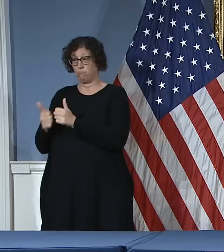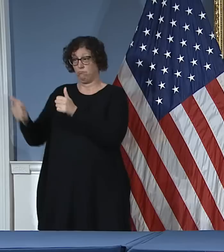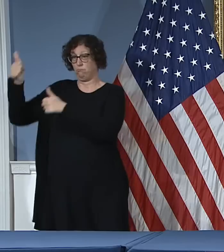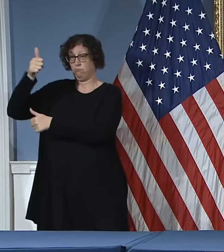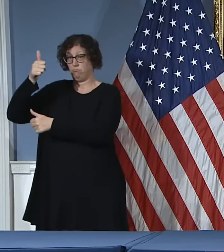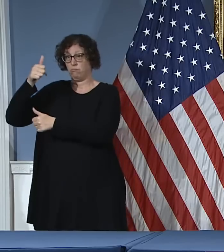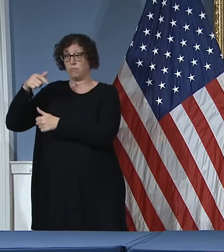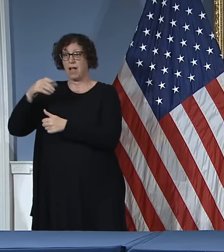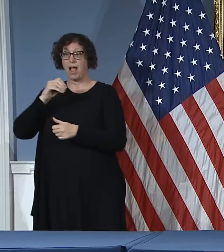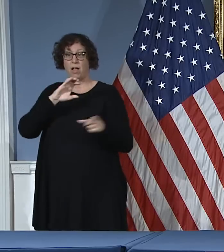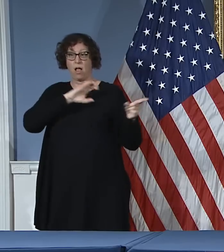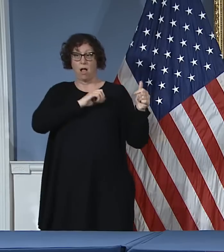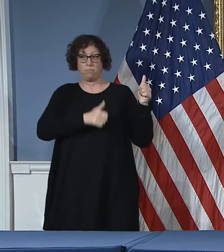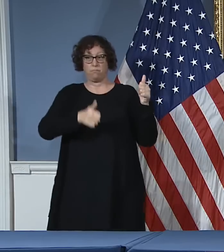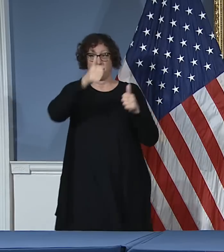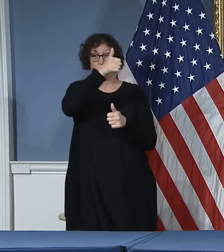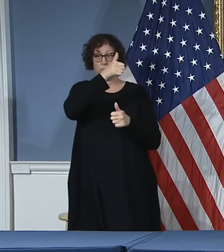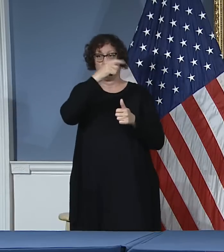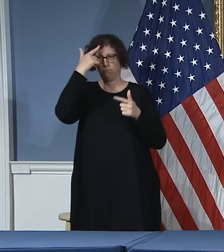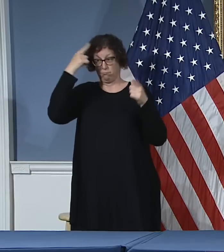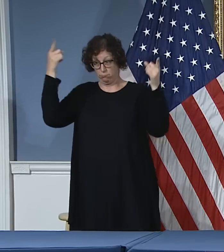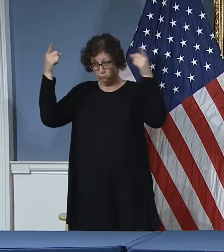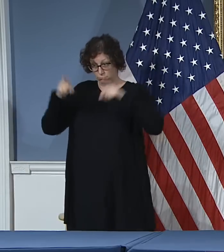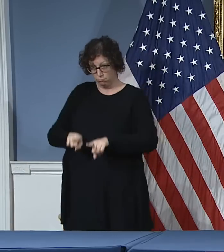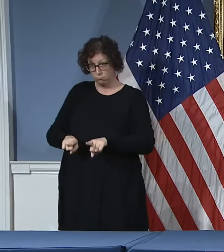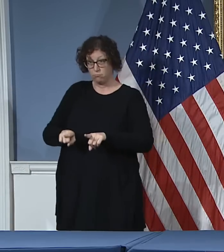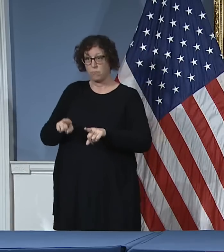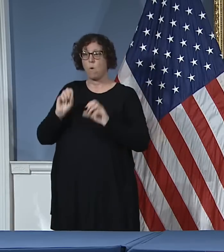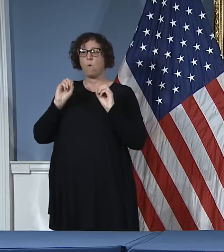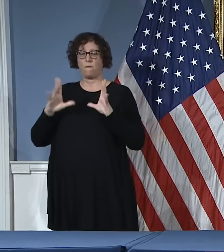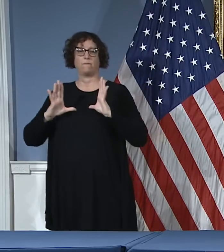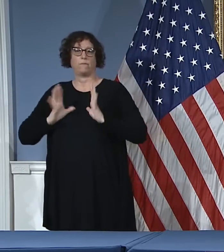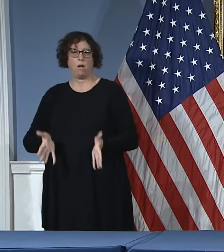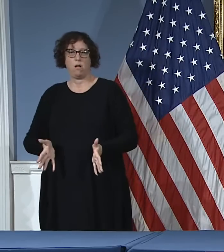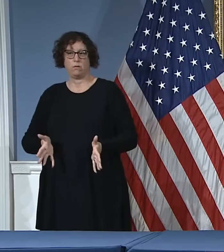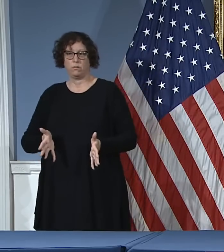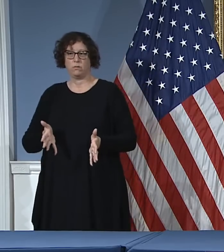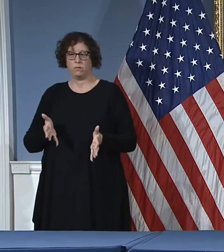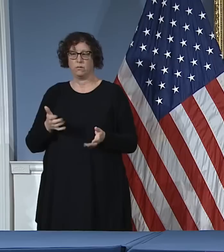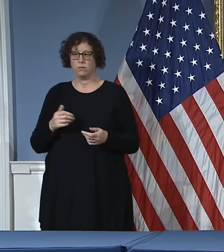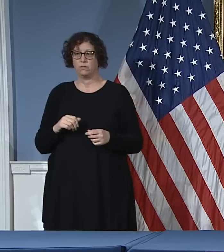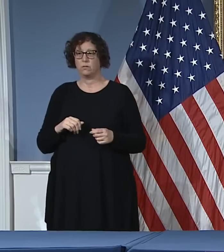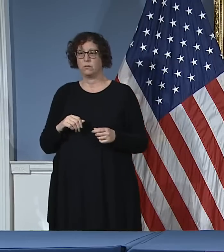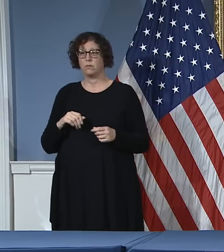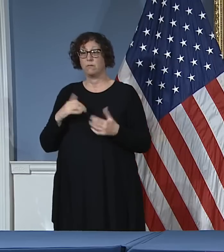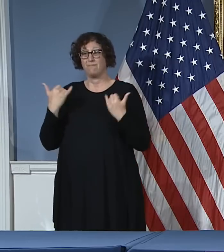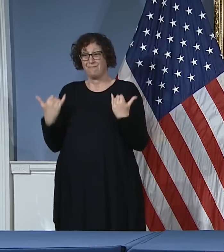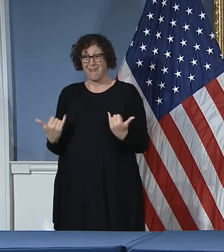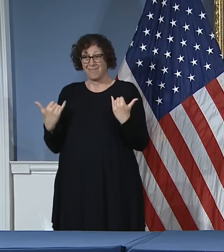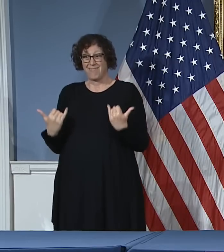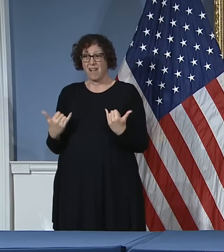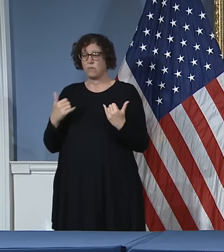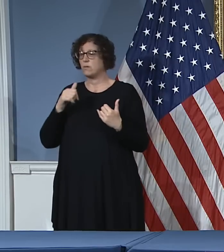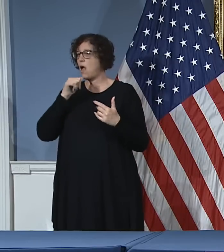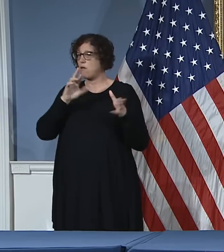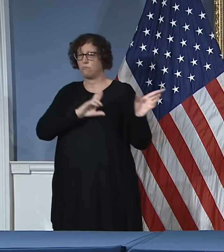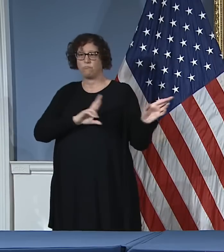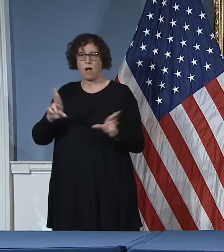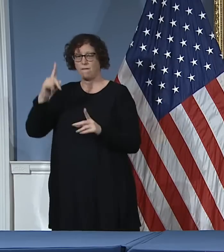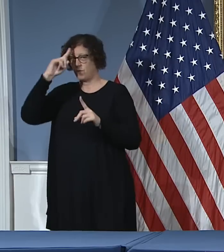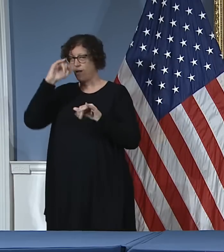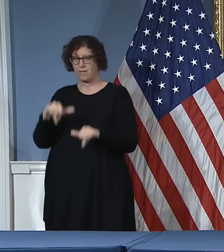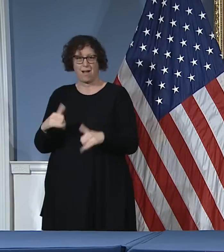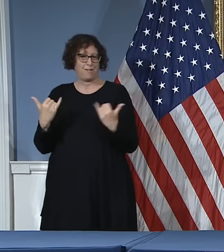crystal clear. Not happening unless I say it's happening, and we're going to be working closely with the state to align strategies.